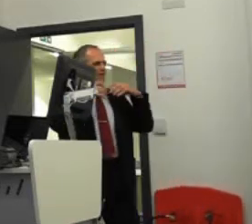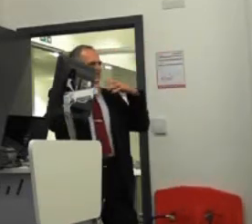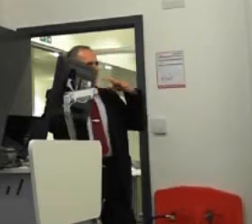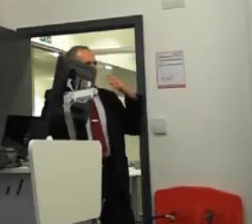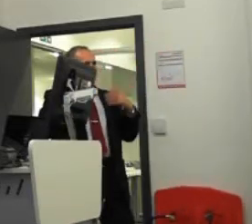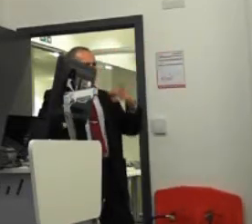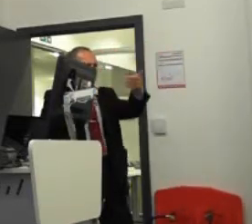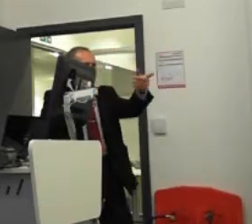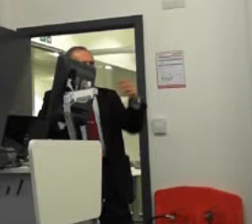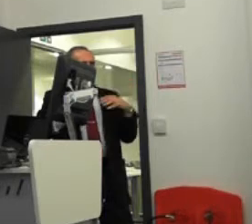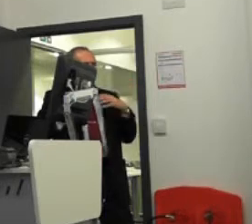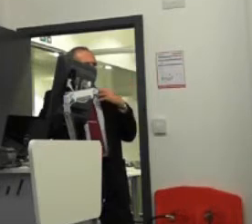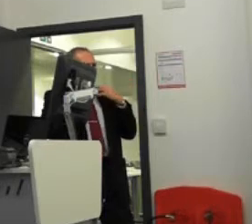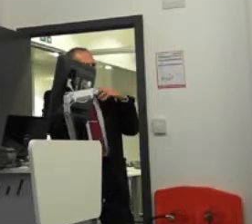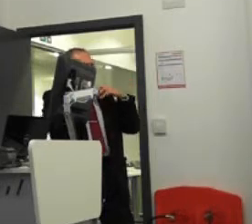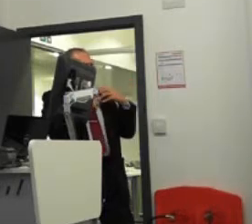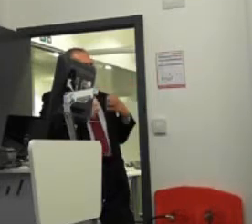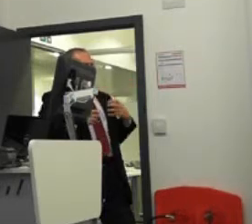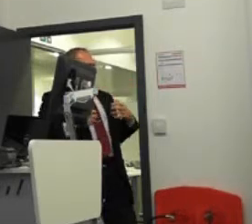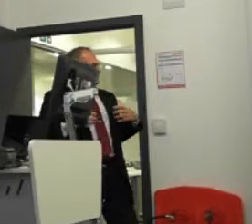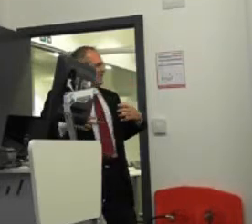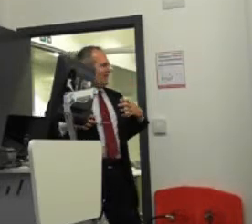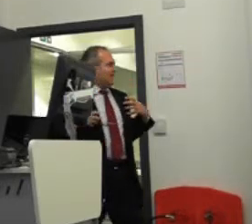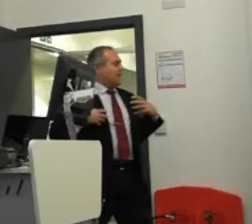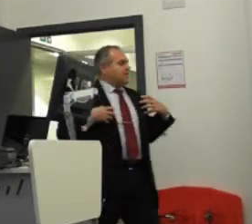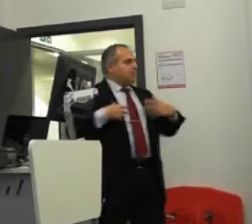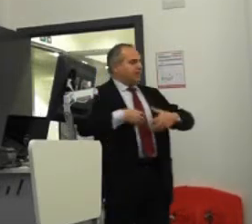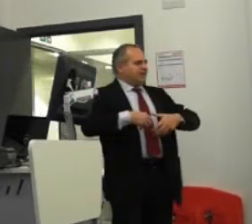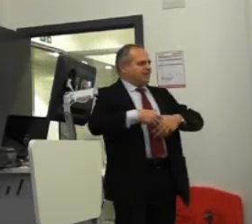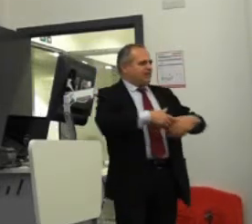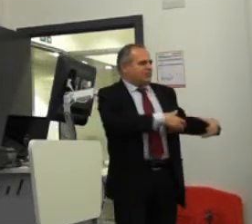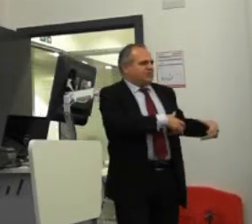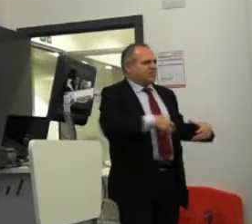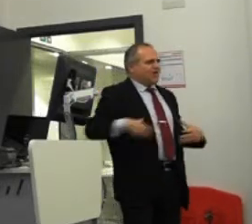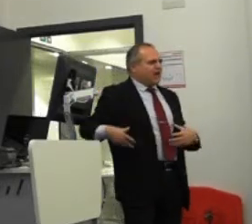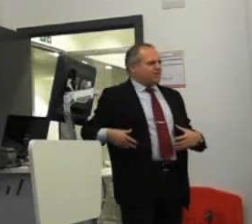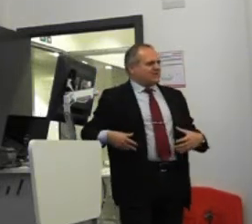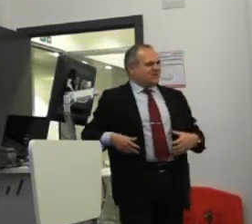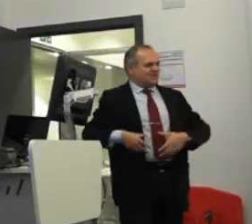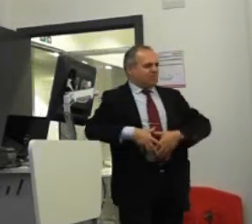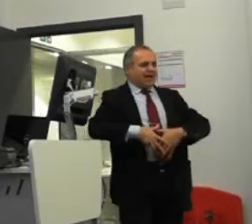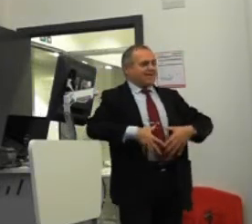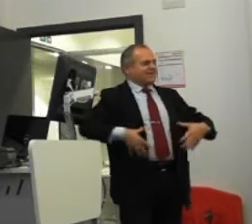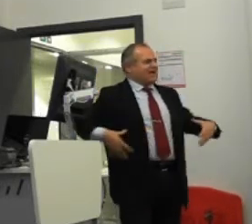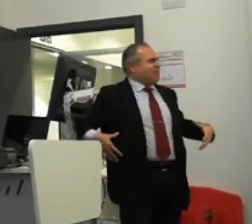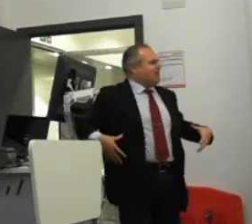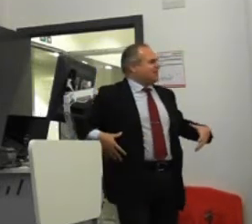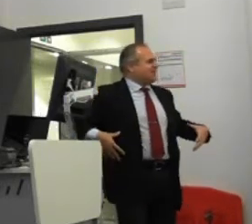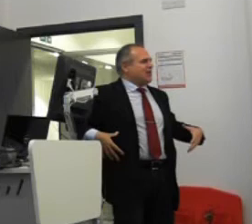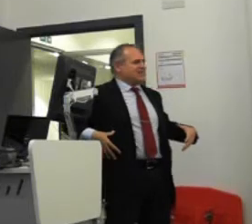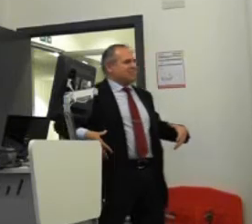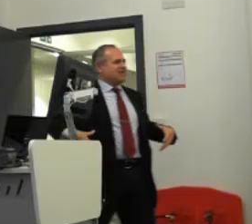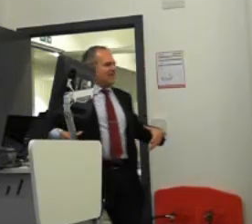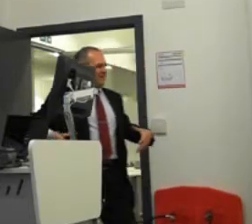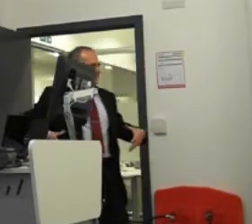white things like lady white scarves and brilliant things with stripes nebraska where the west begins